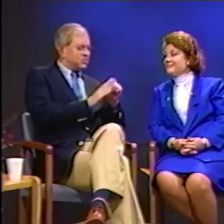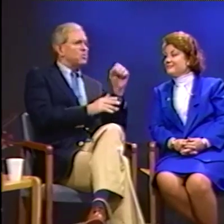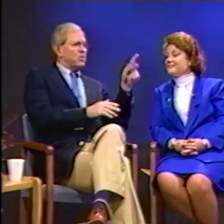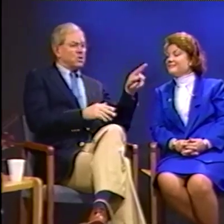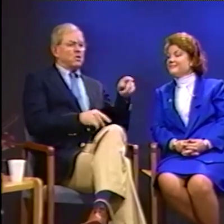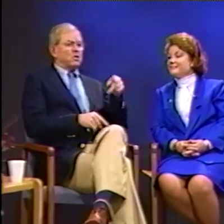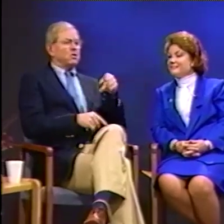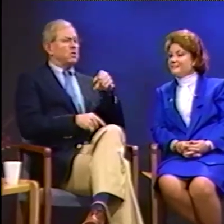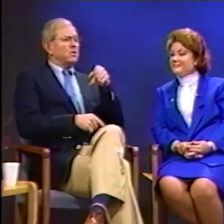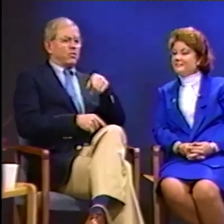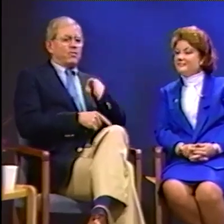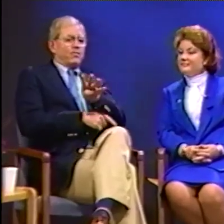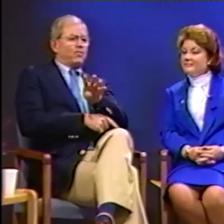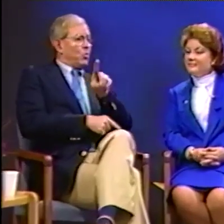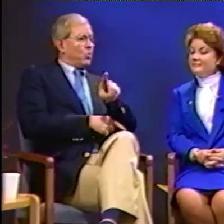telephone companies within New York State.